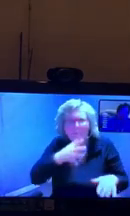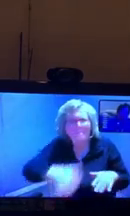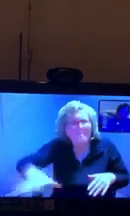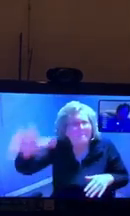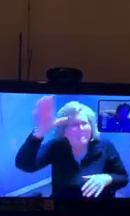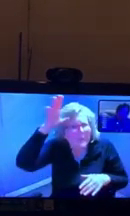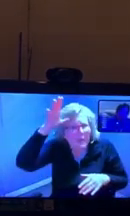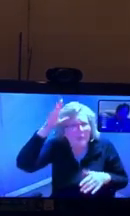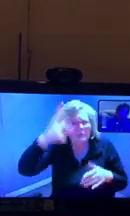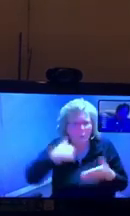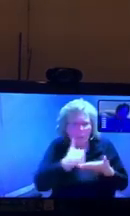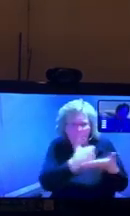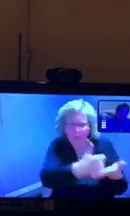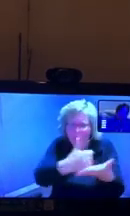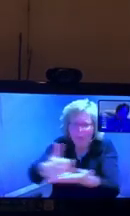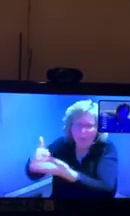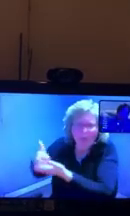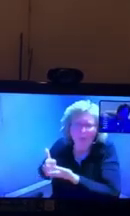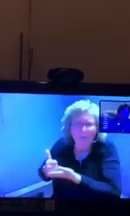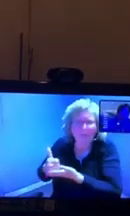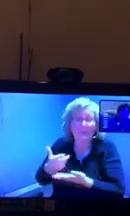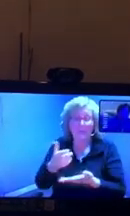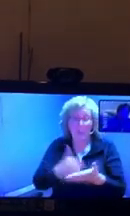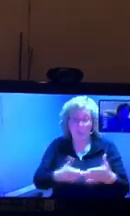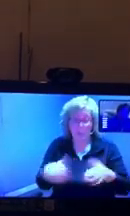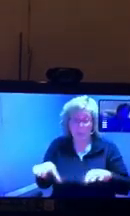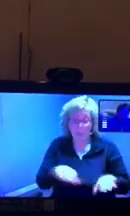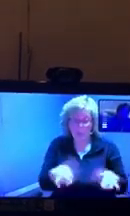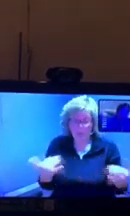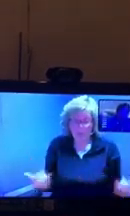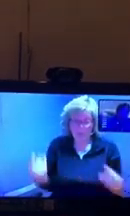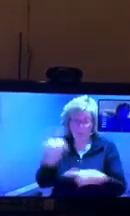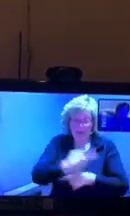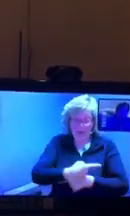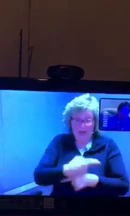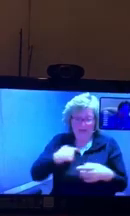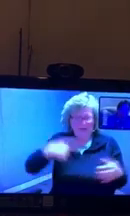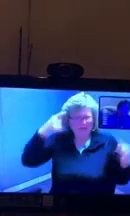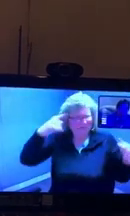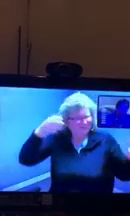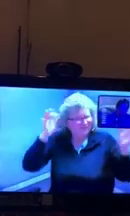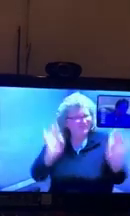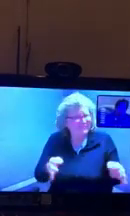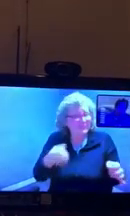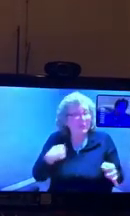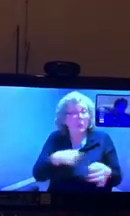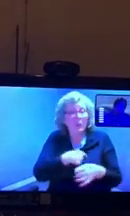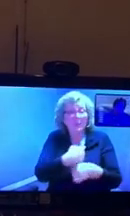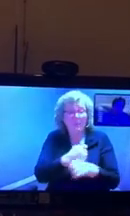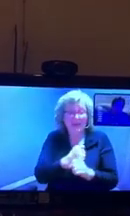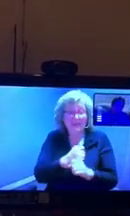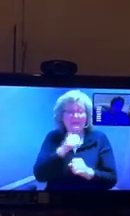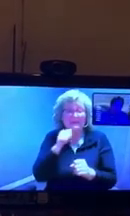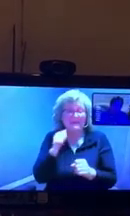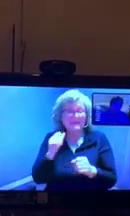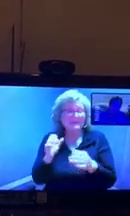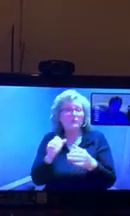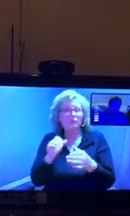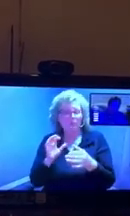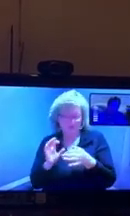doing today, this moment right now, the decision we're making is about helping other people. What we do now will determine